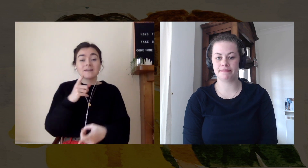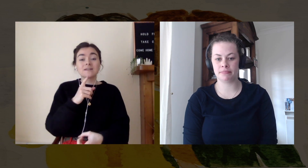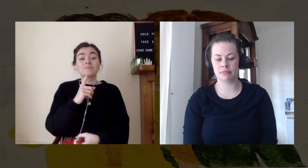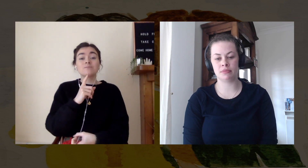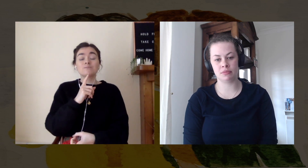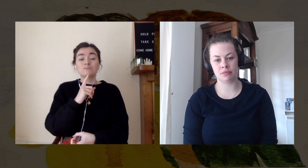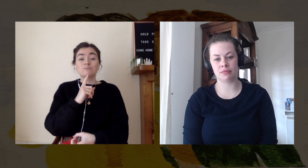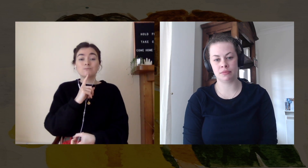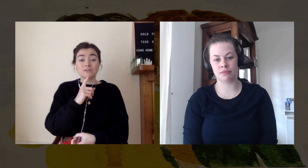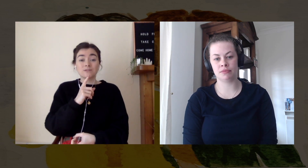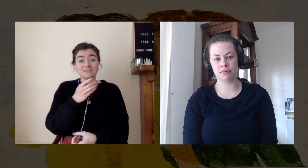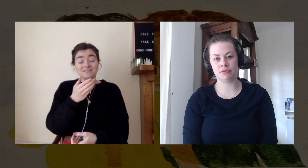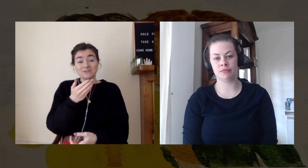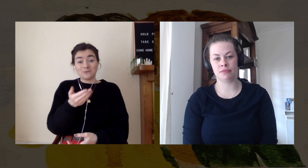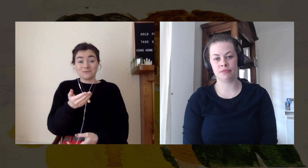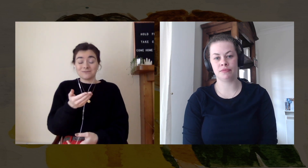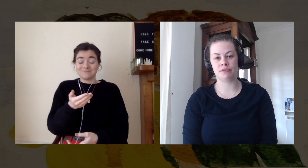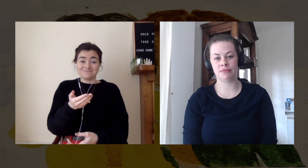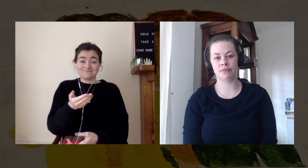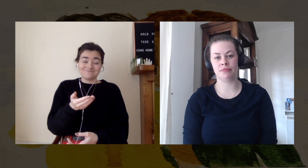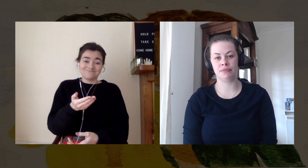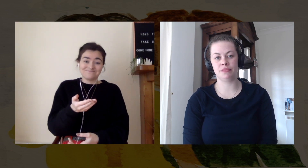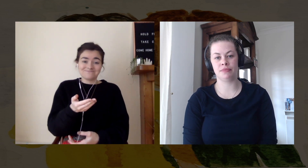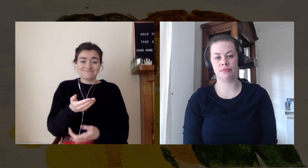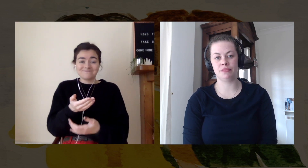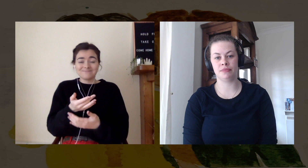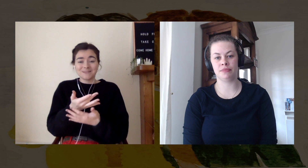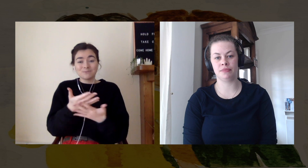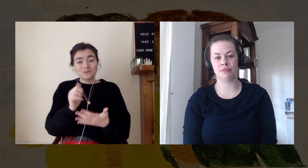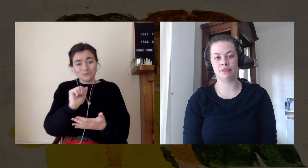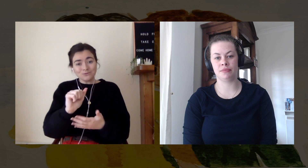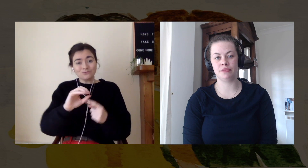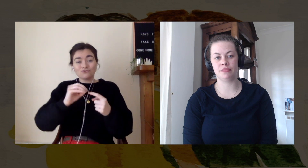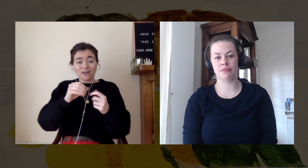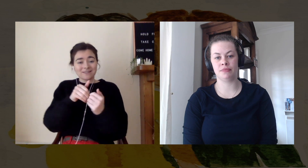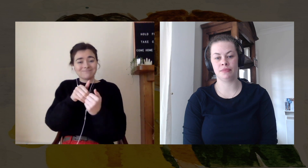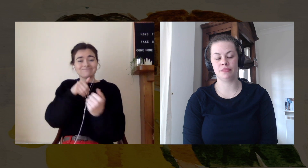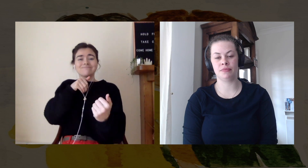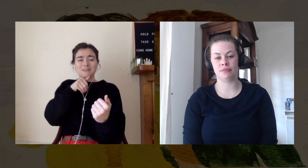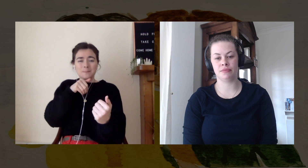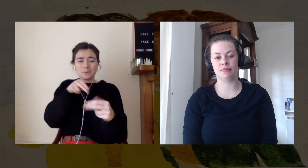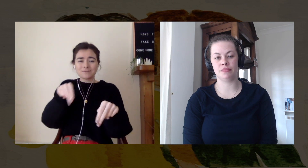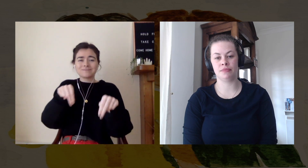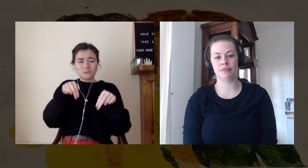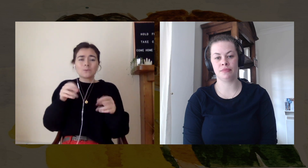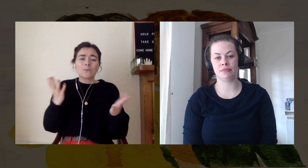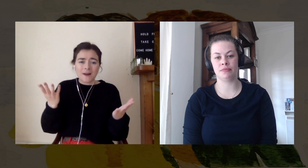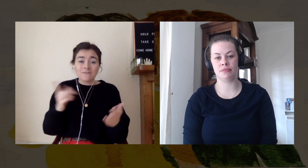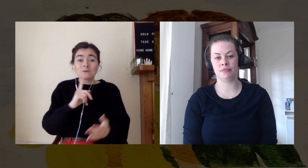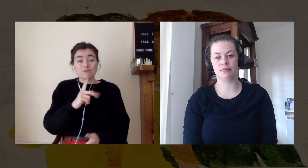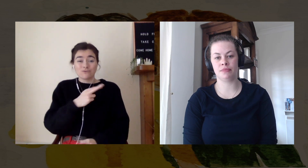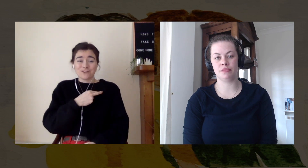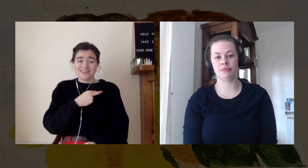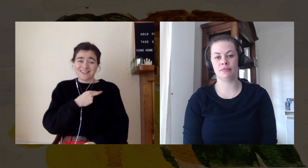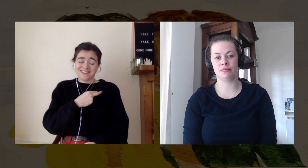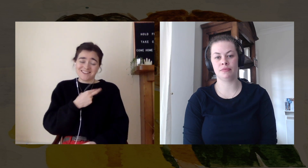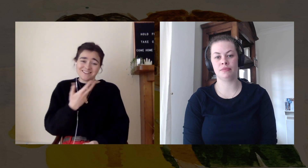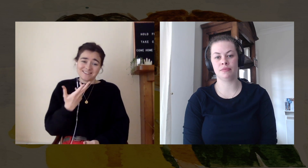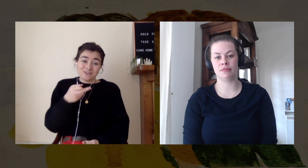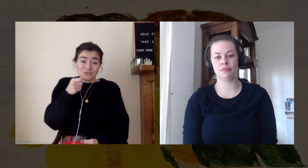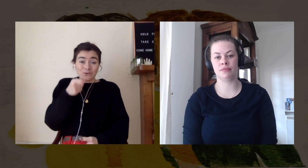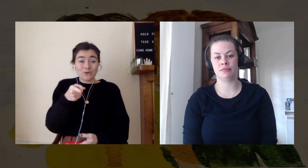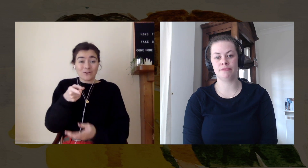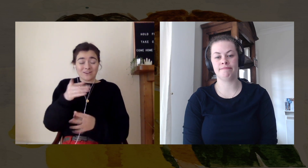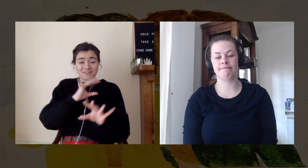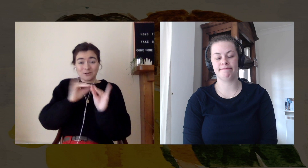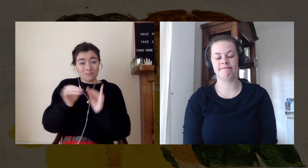end of the day, you're the one interpreting someone's thoughts, someone's feelings, and that is physically, in a way, going through you. So, of